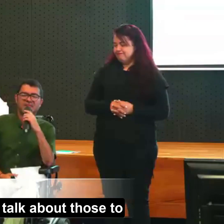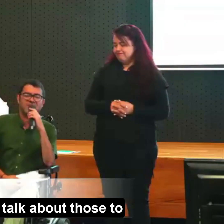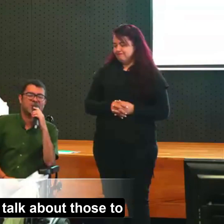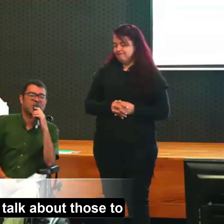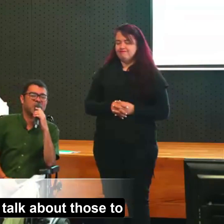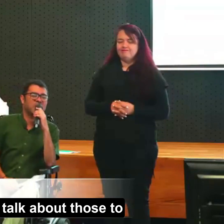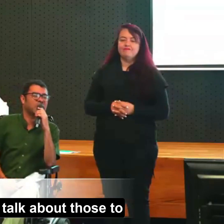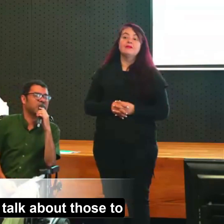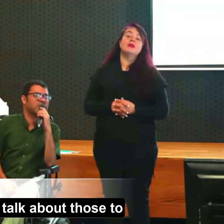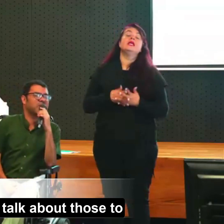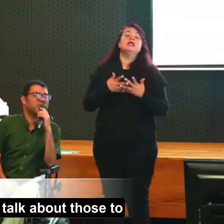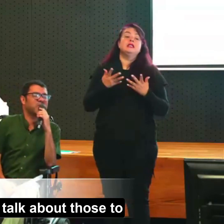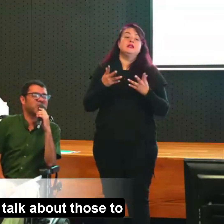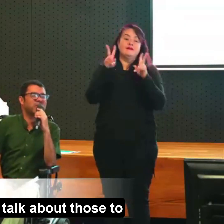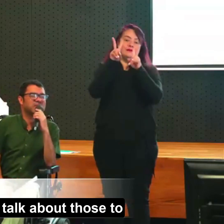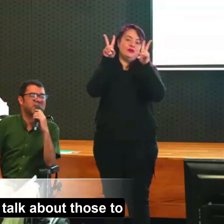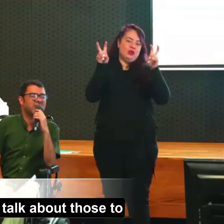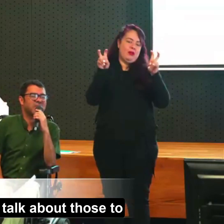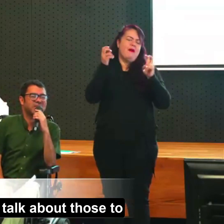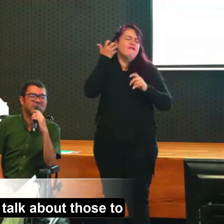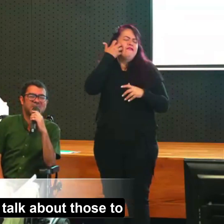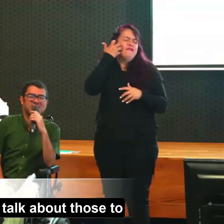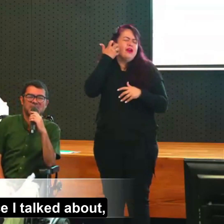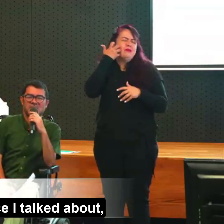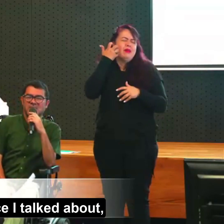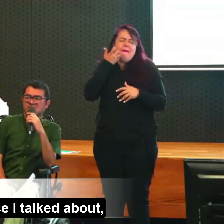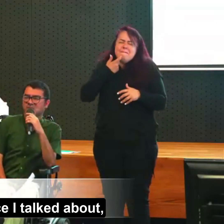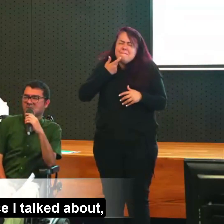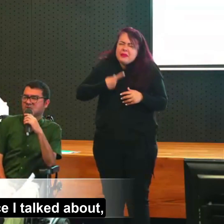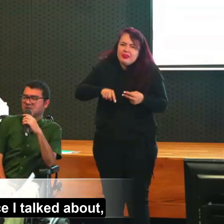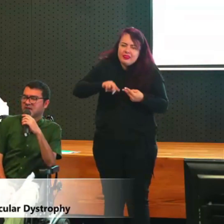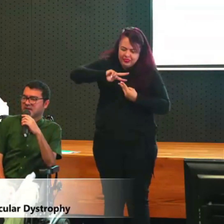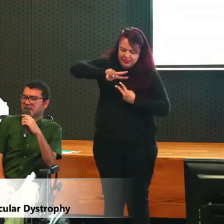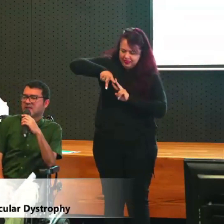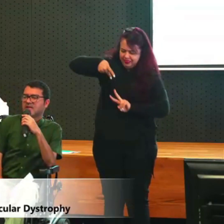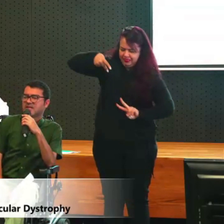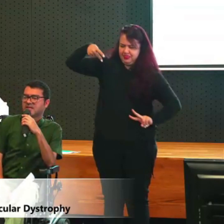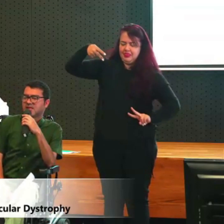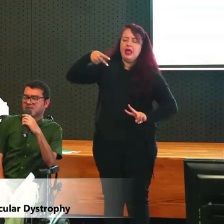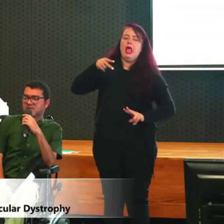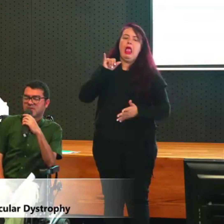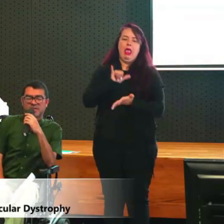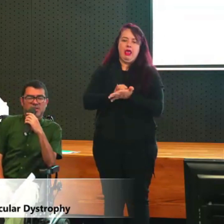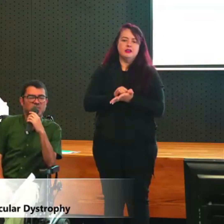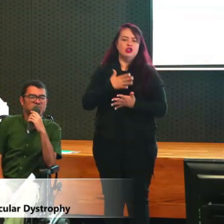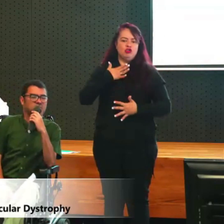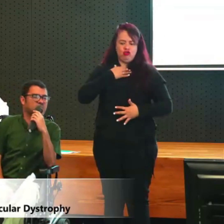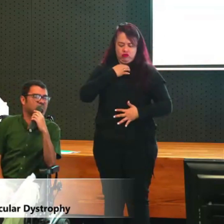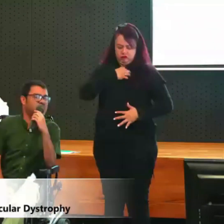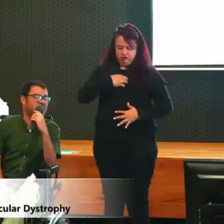And when I talk about those diseases, I talk about